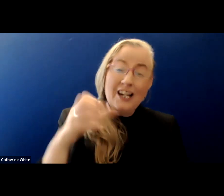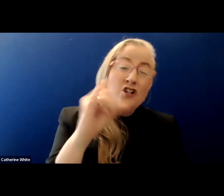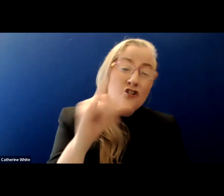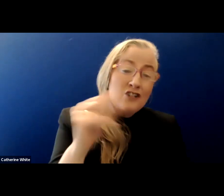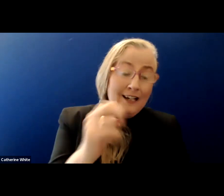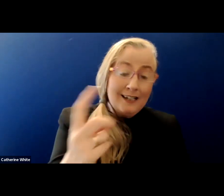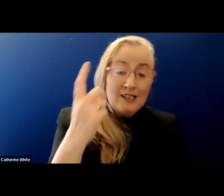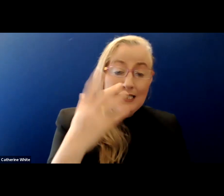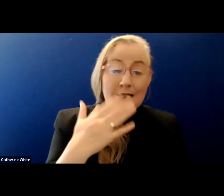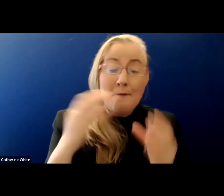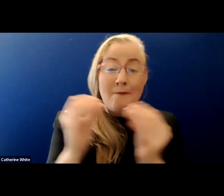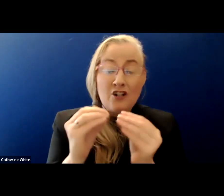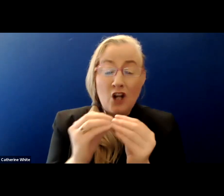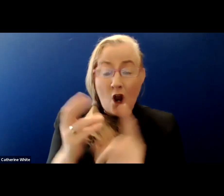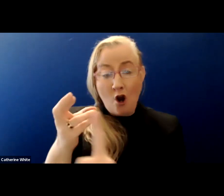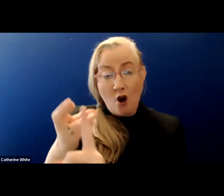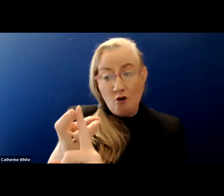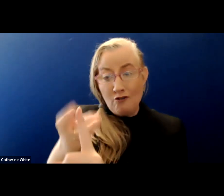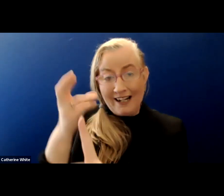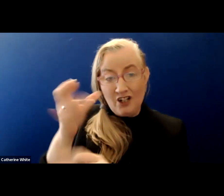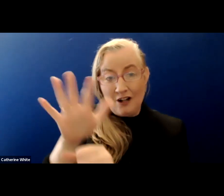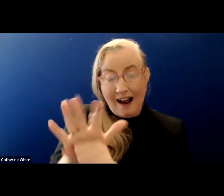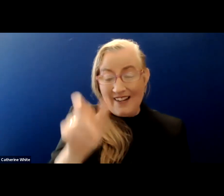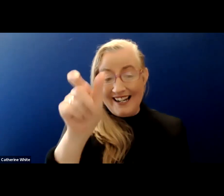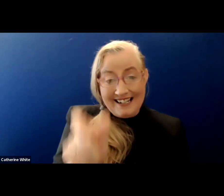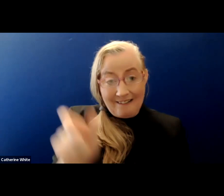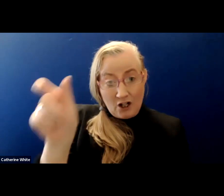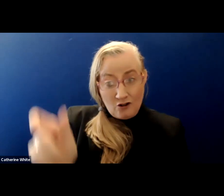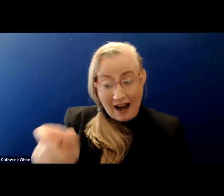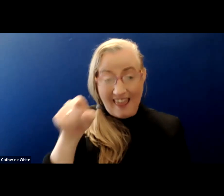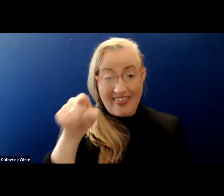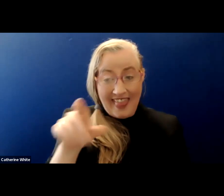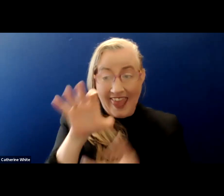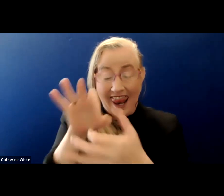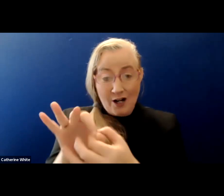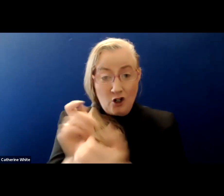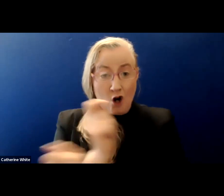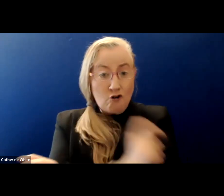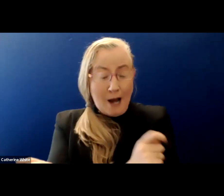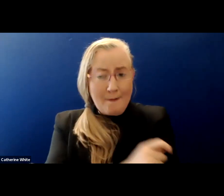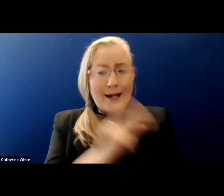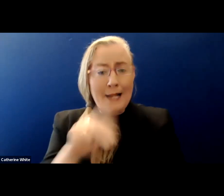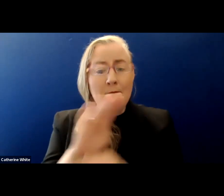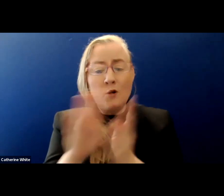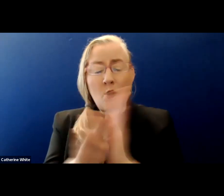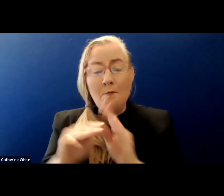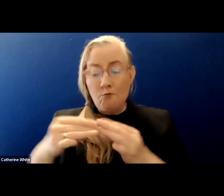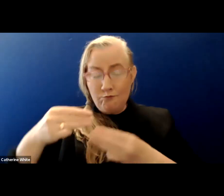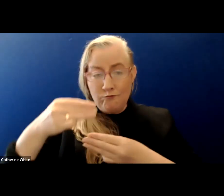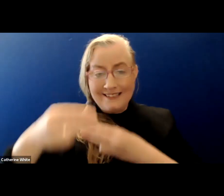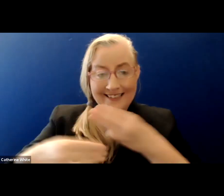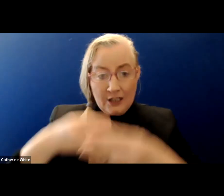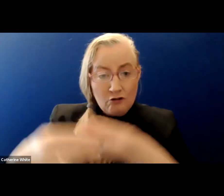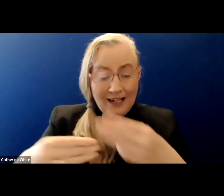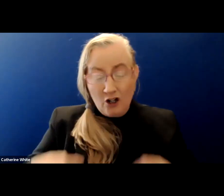mentioned recognition of individuals as victims of this crime could raise significant procedural challenges for the